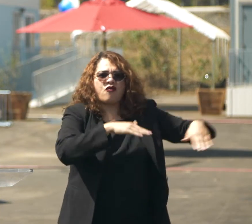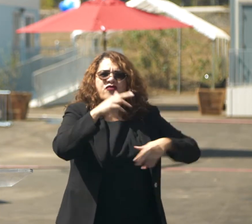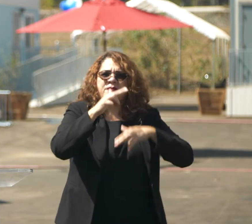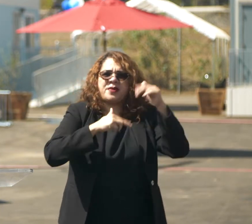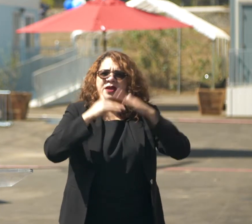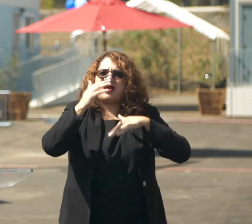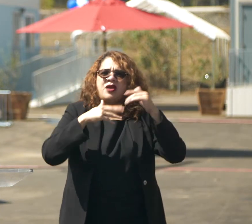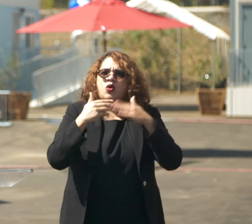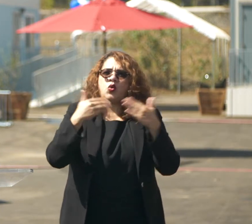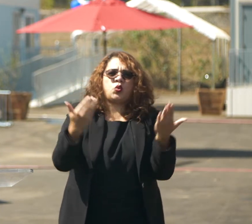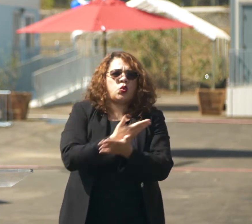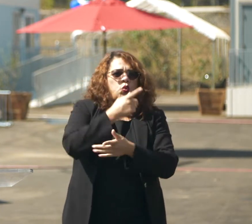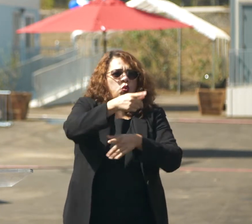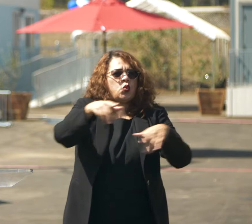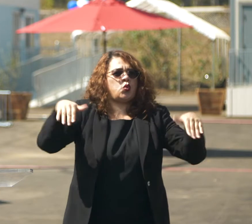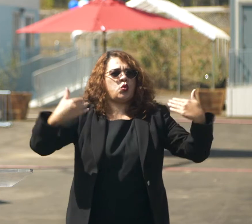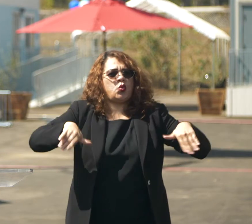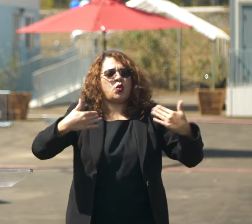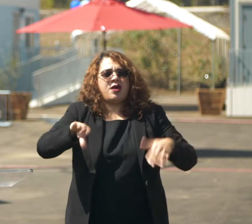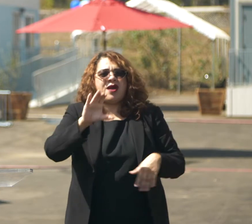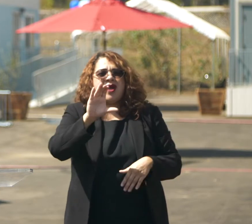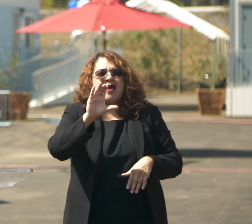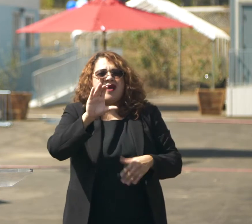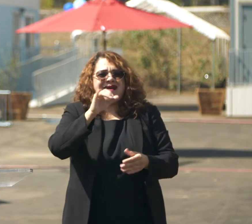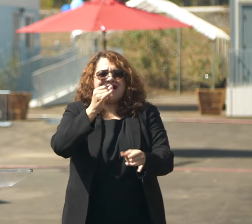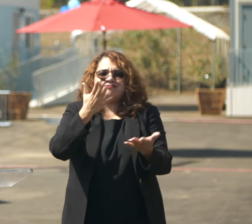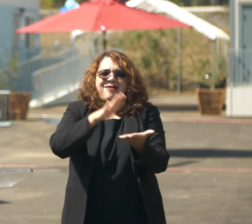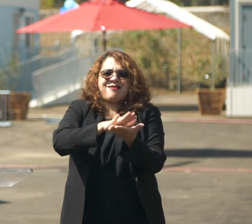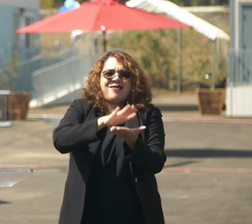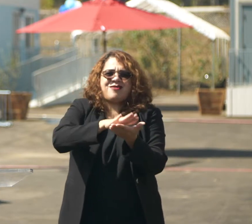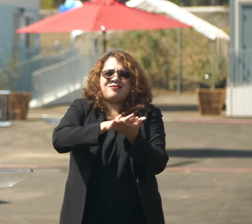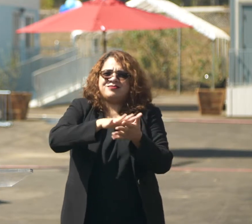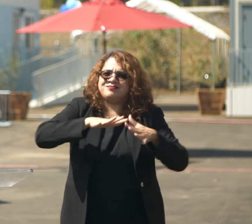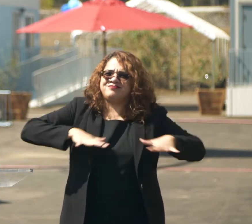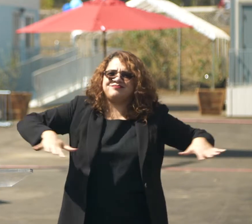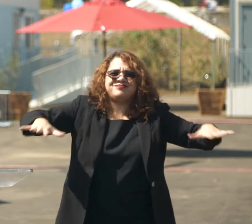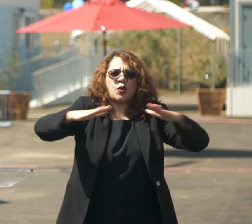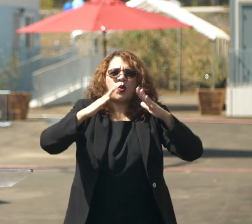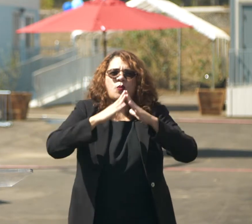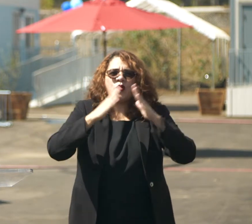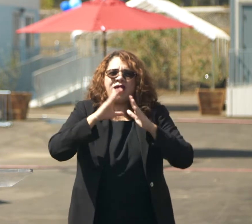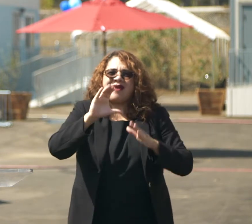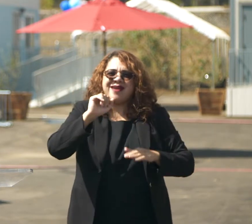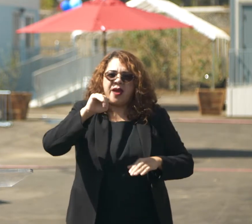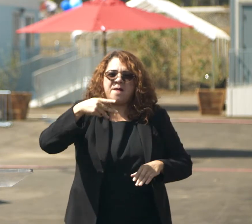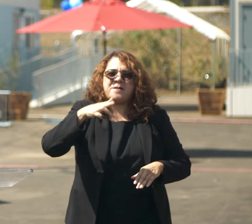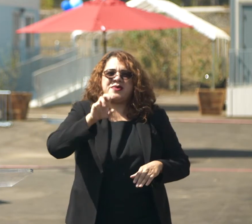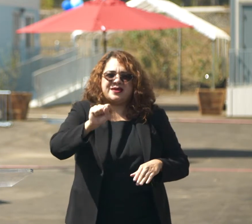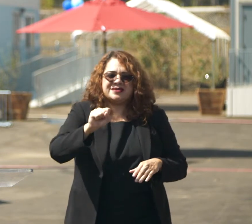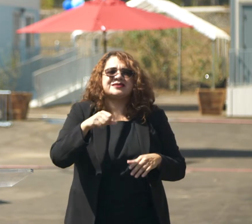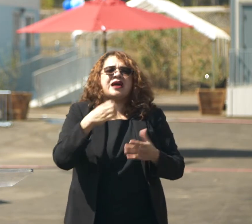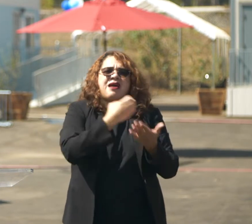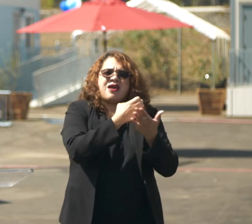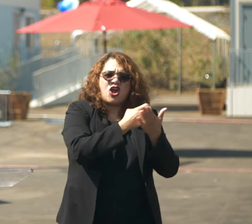create a best-in-class campus that connects comprehensive health and wellness with economic development,